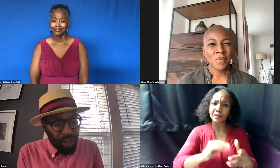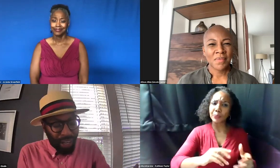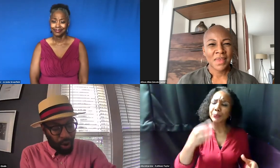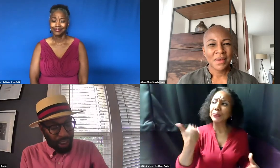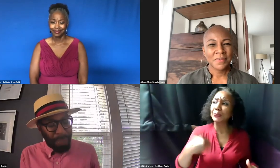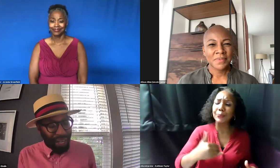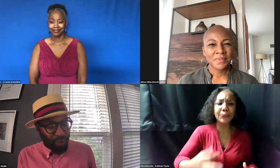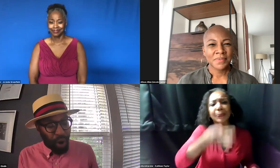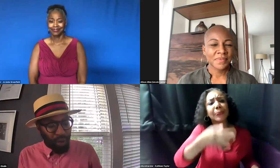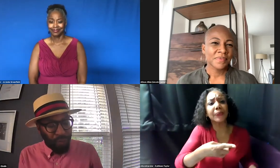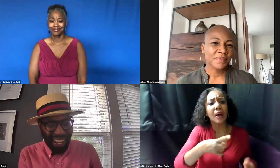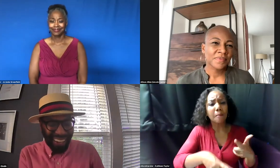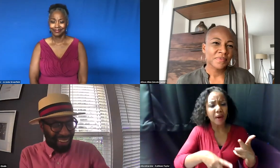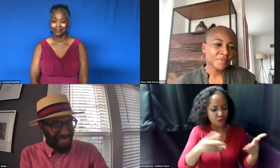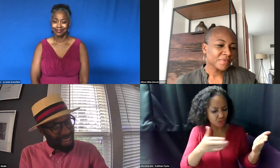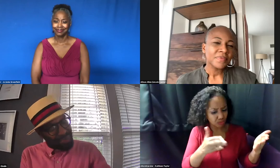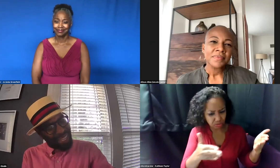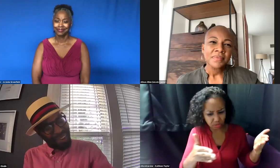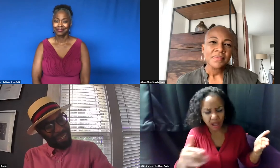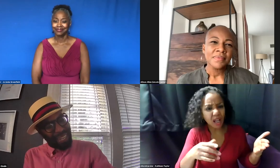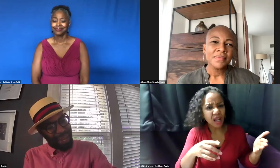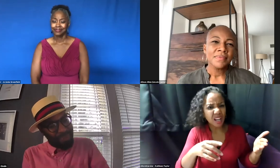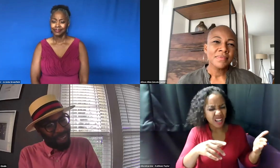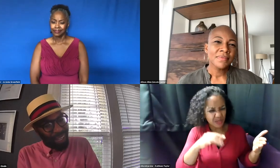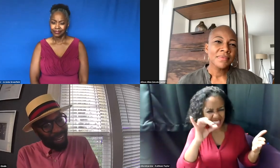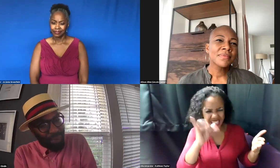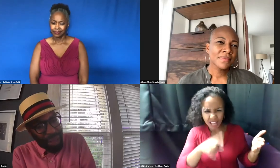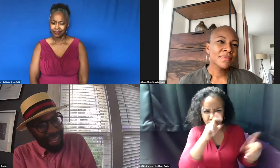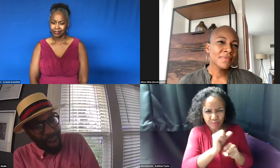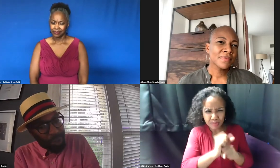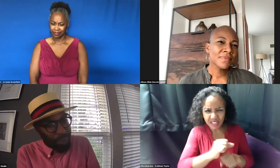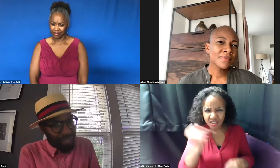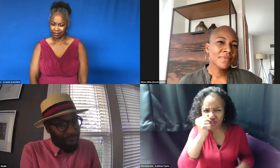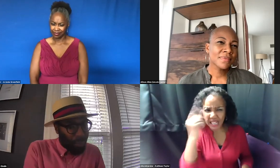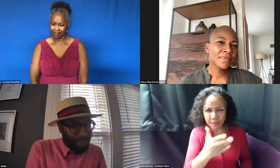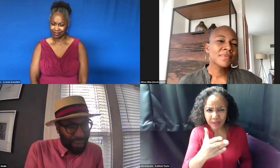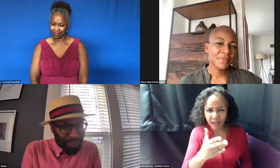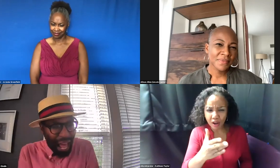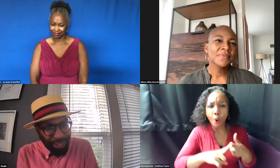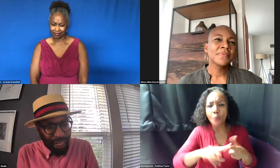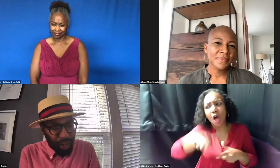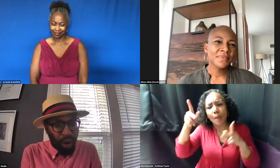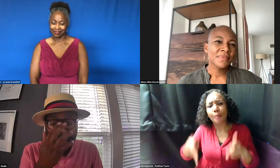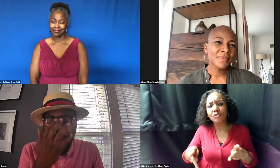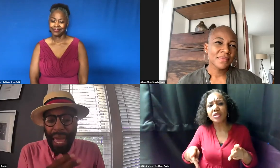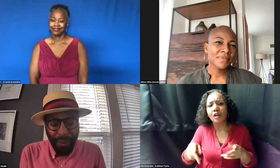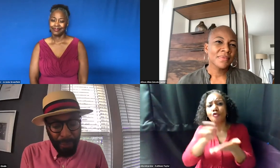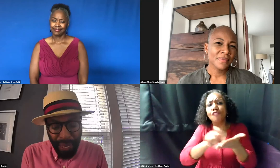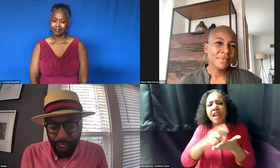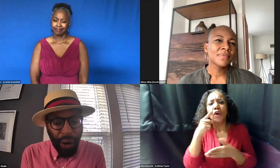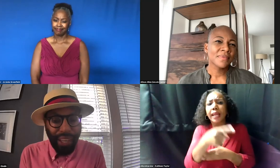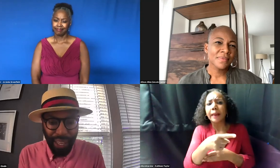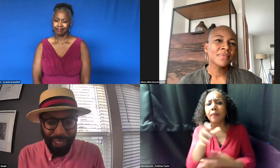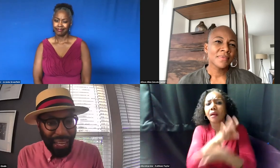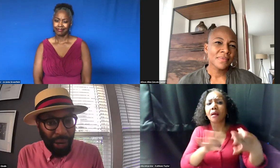if you look across his body of work, you will find like, was that really him? Like, was that ghostwritten? Was that outside of the norm? And for